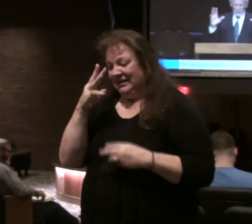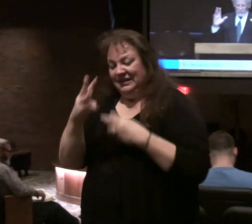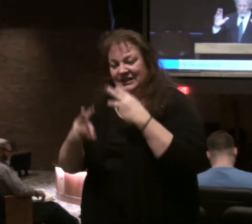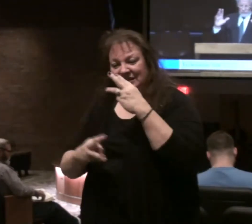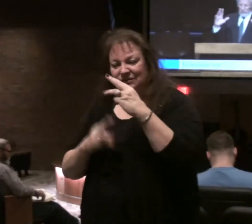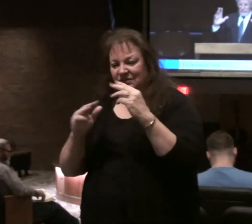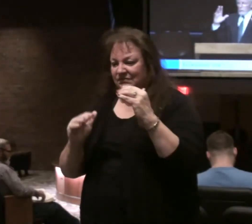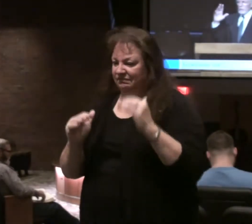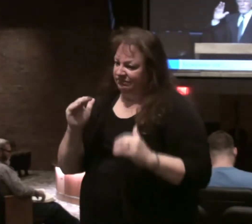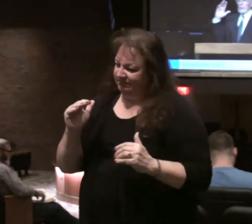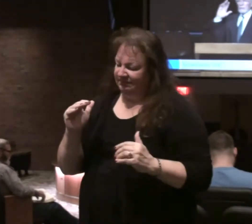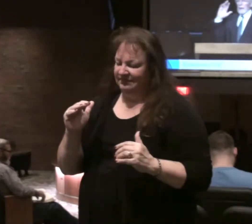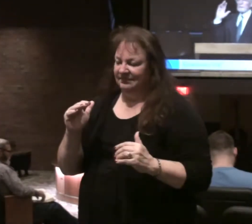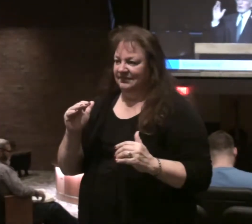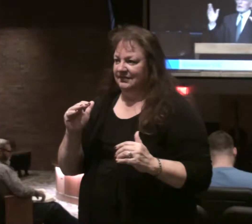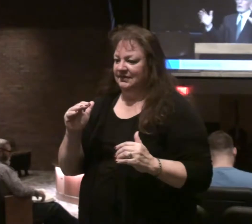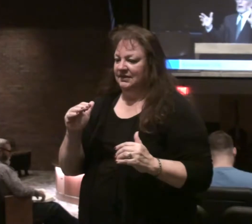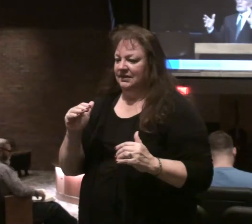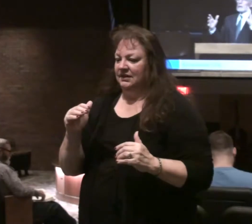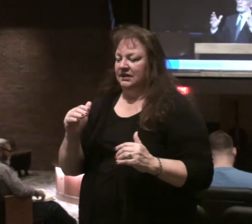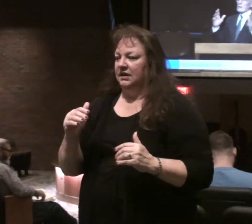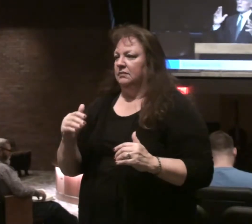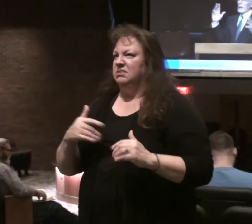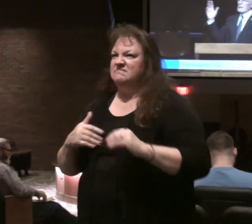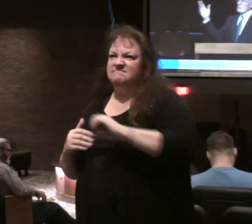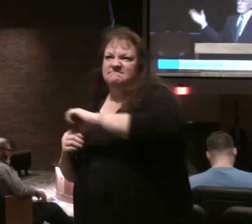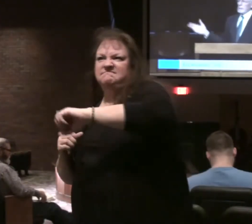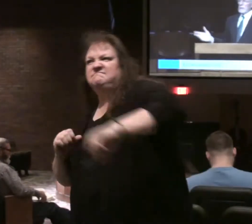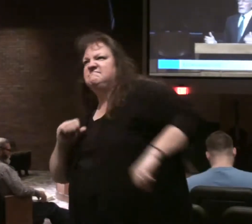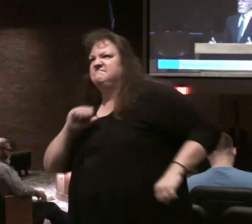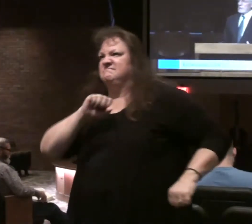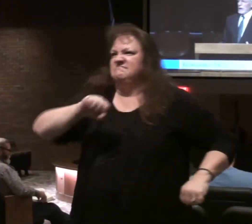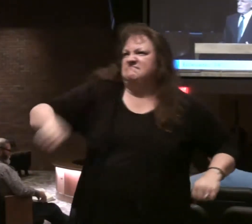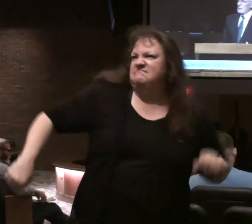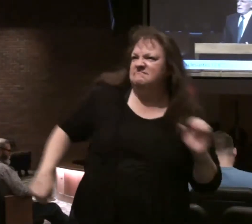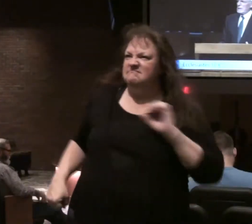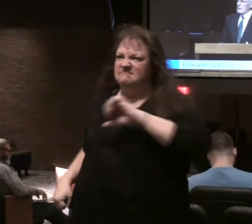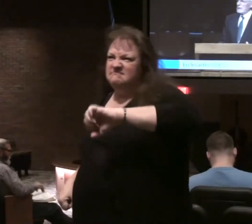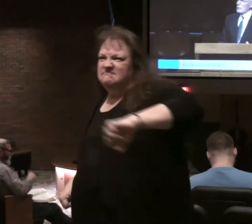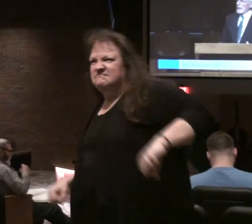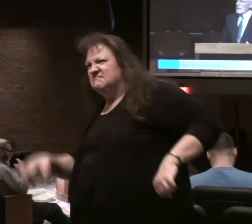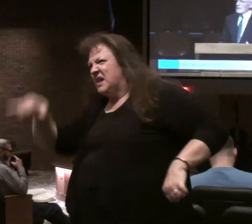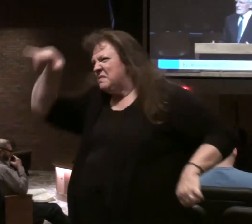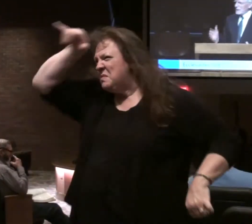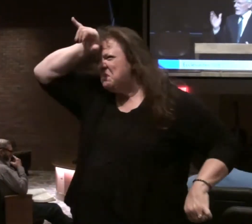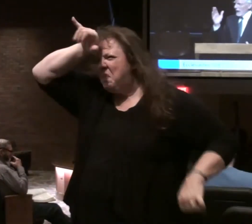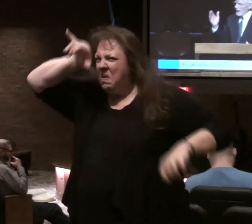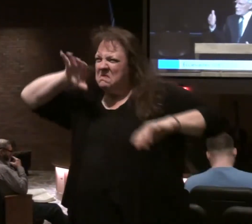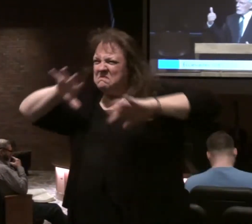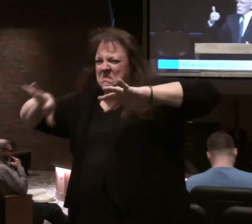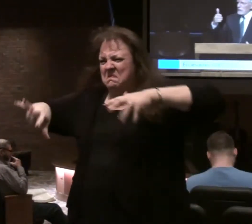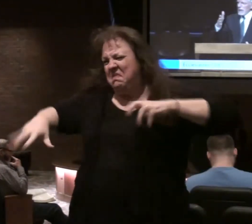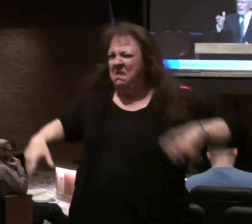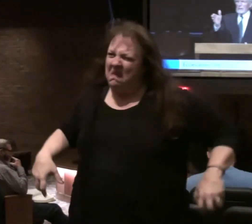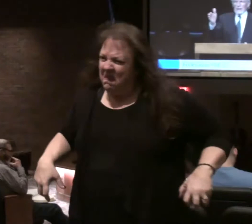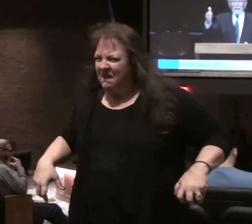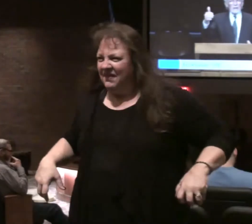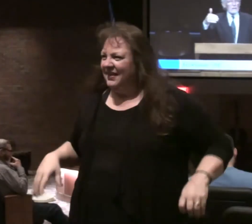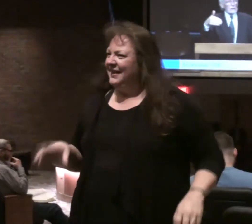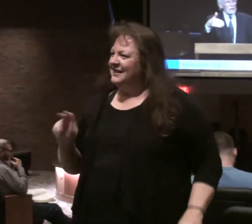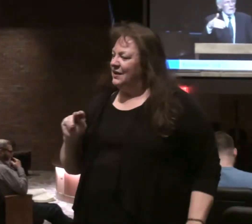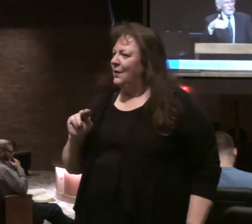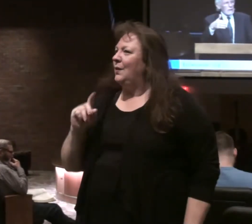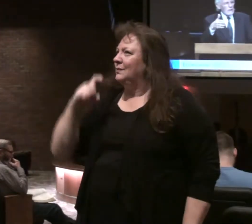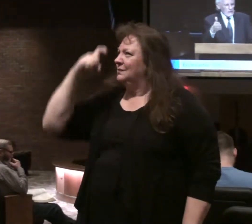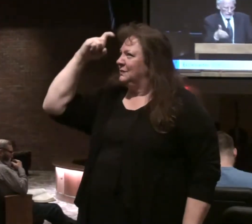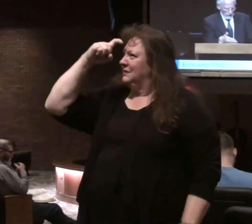unfair world, but you just don't have to go crashing through like the bull in the china shop. Wisdom enables you to